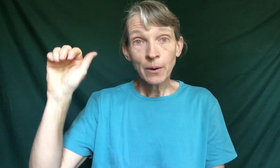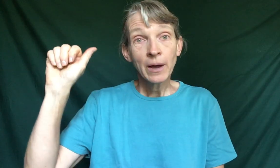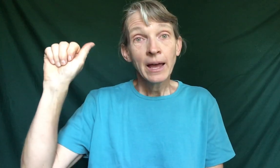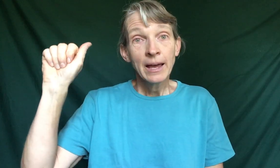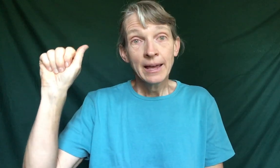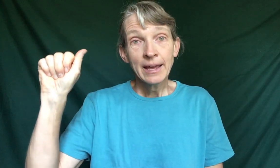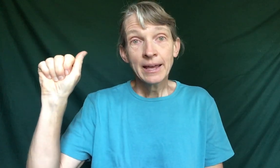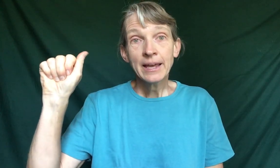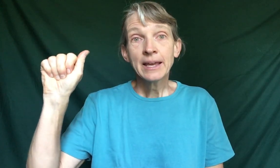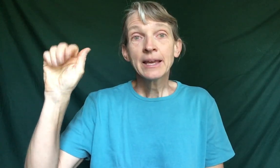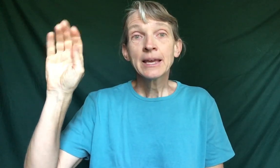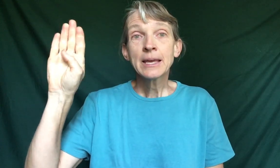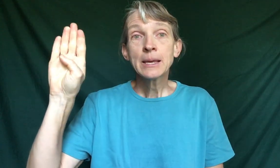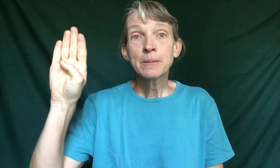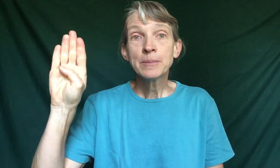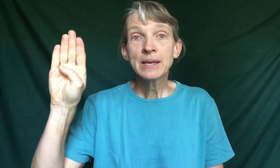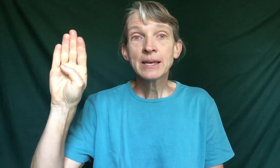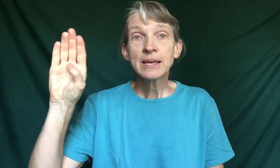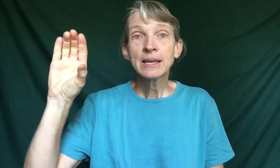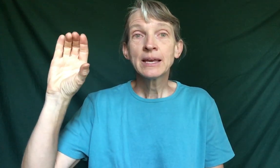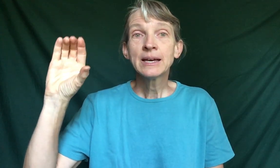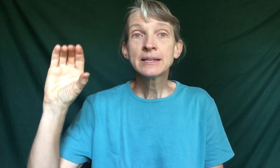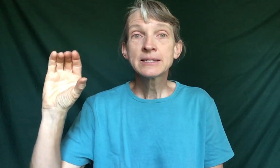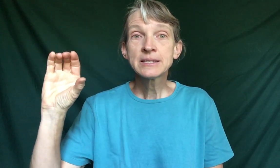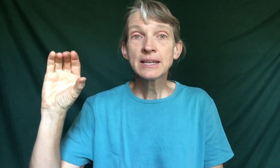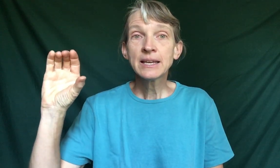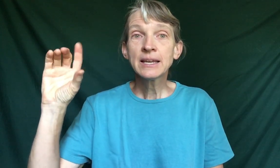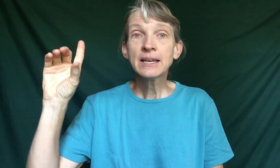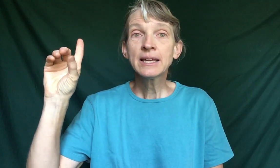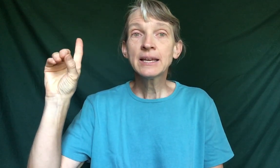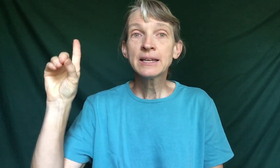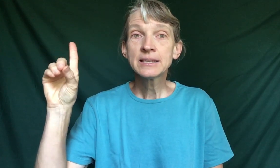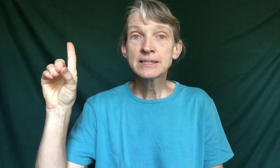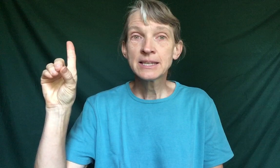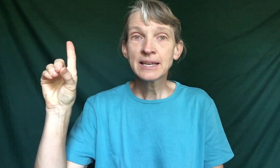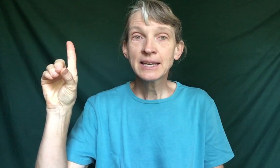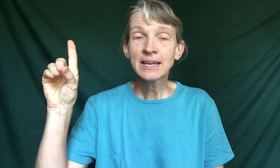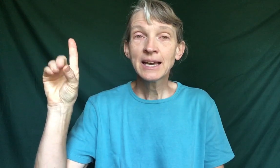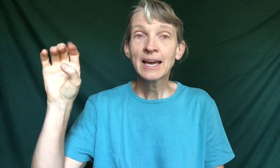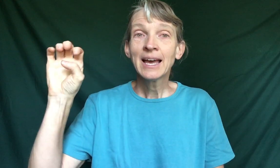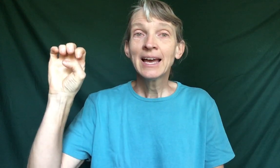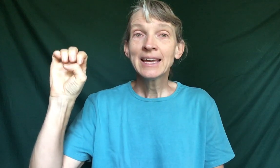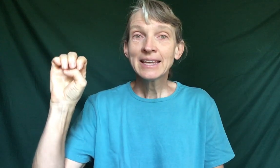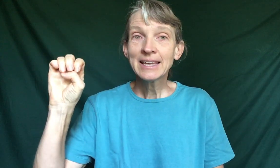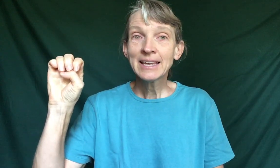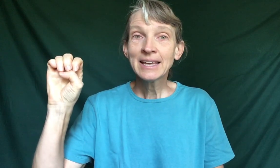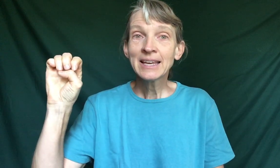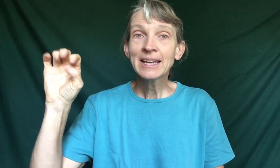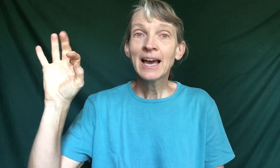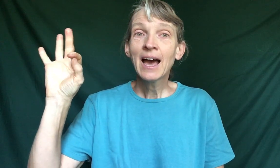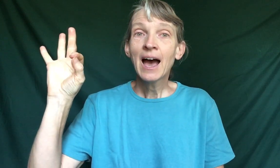go A, B, C, D, E,